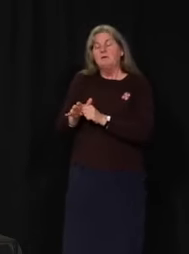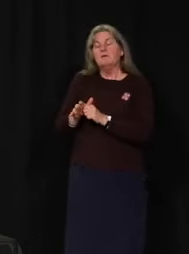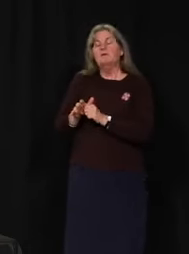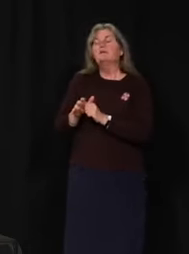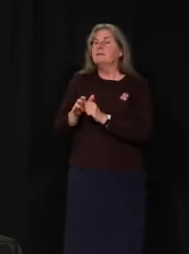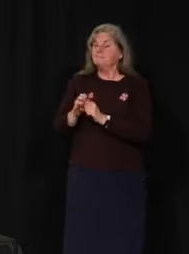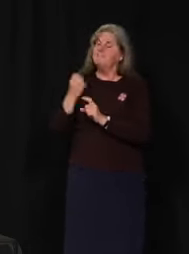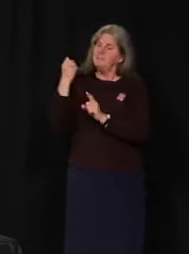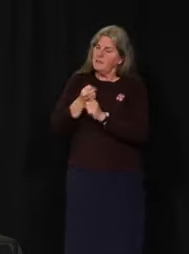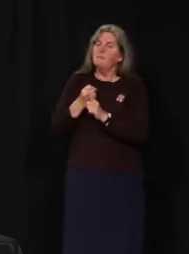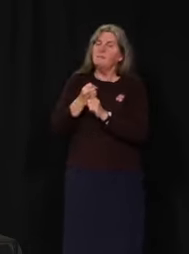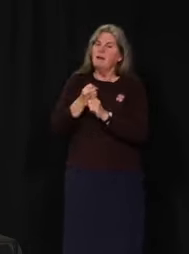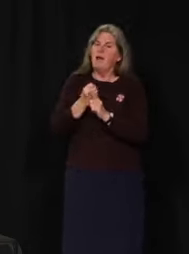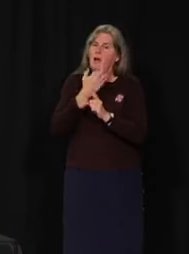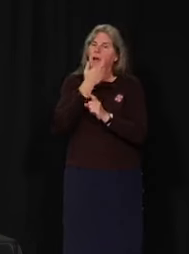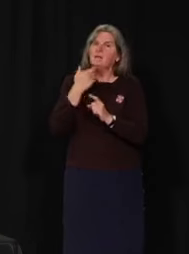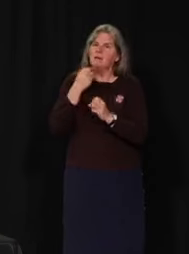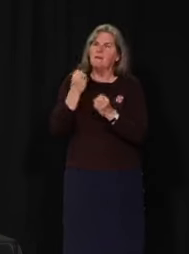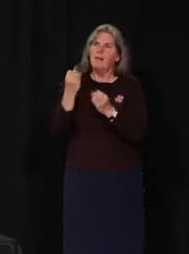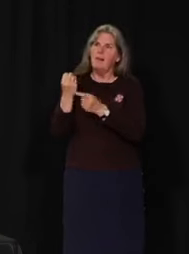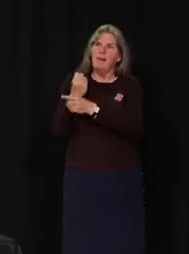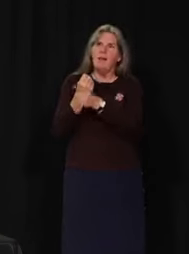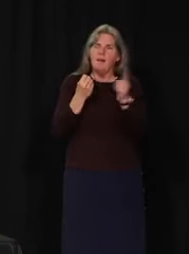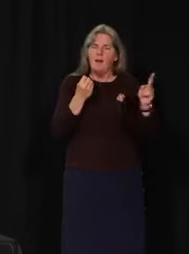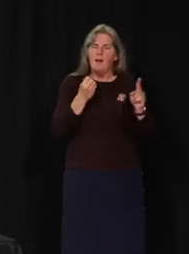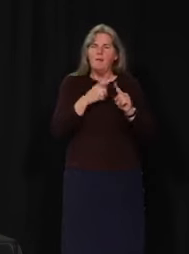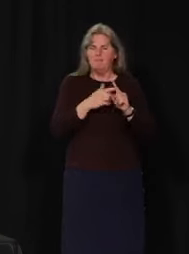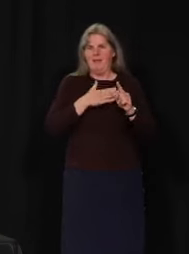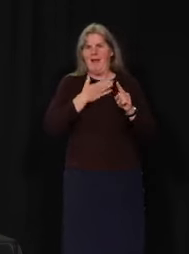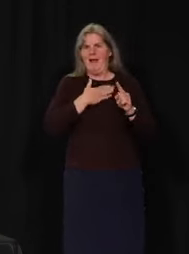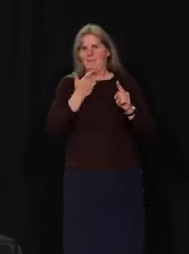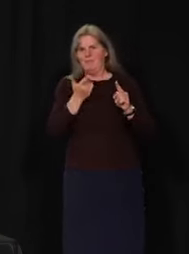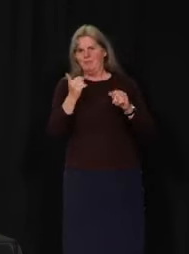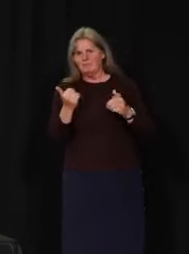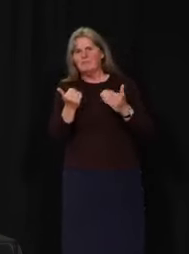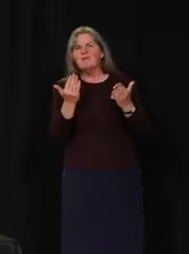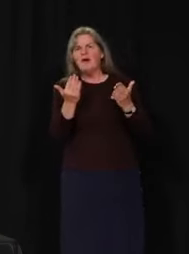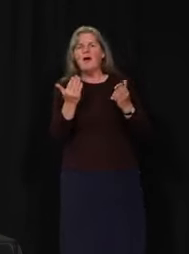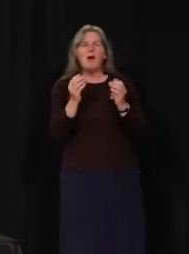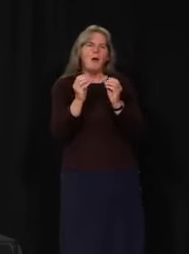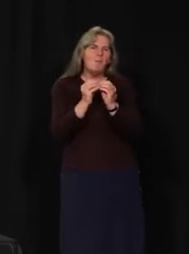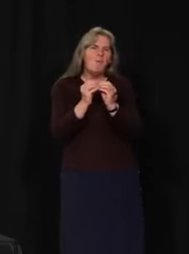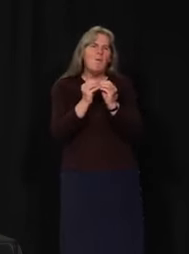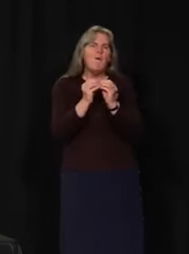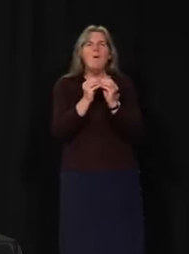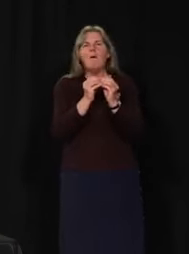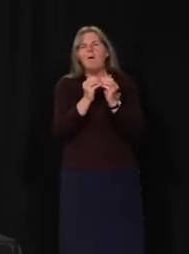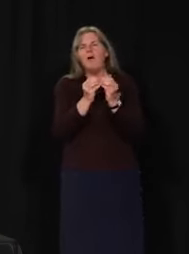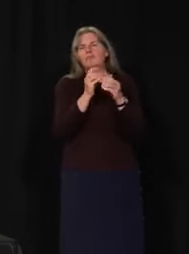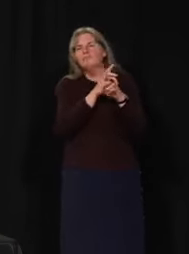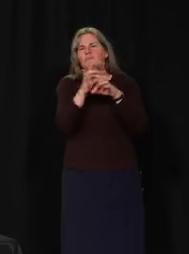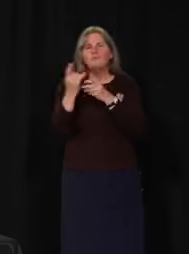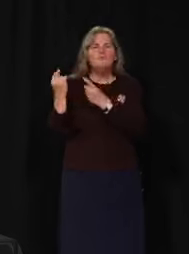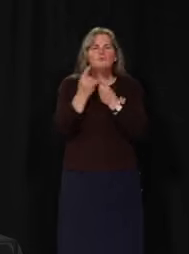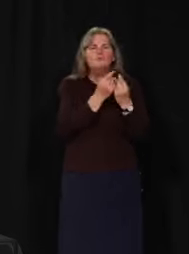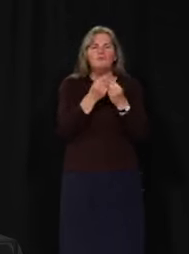restaurants, and we are happy that we will be able to serve more Yukoners and visitors in the coming